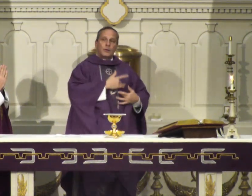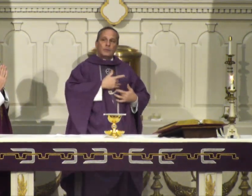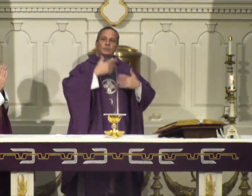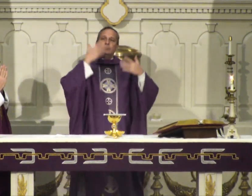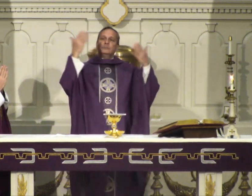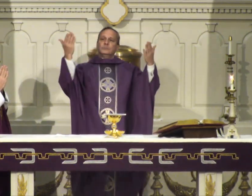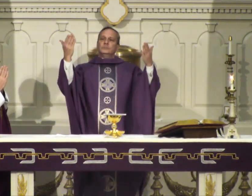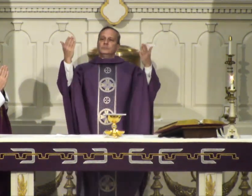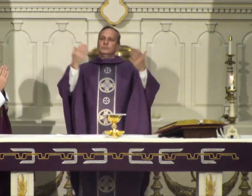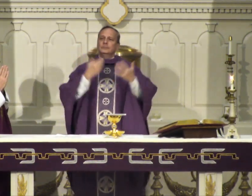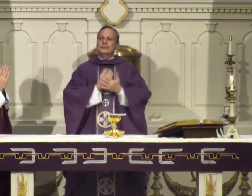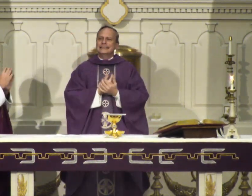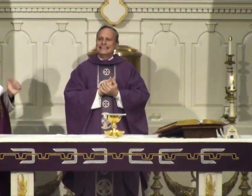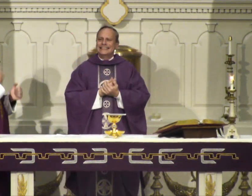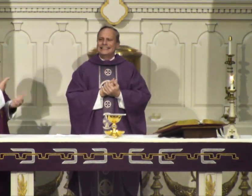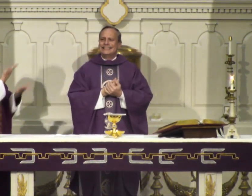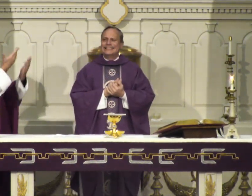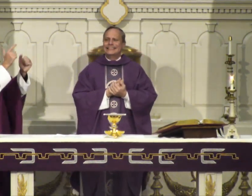Lift up your hearts.